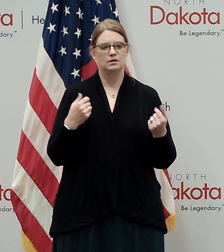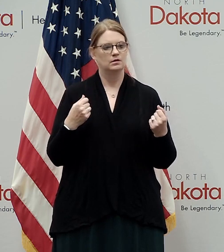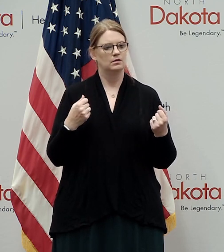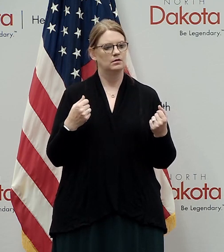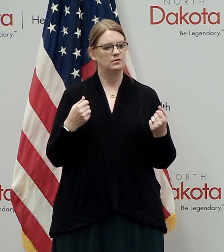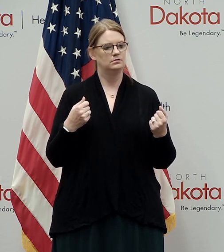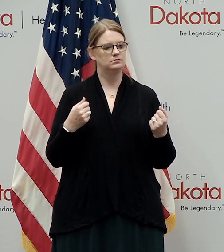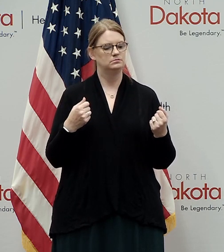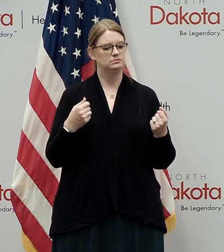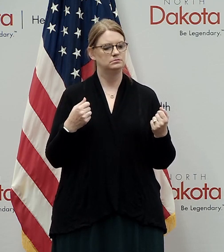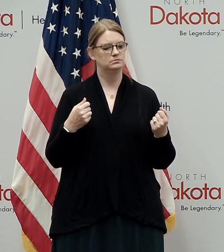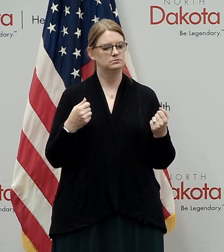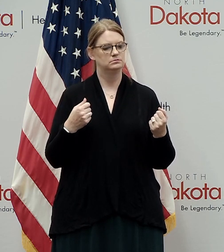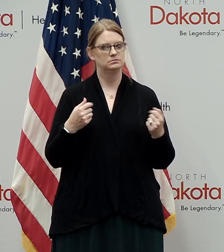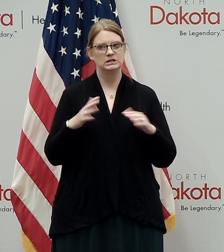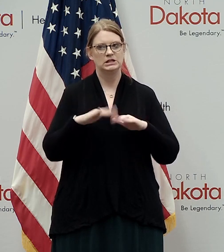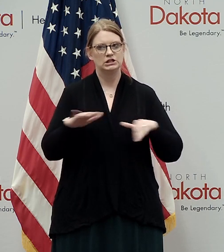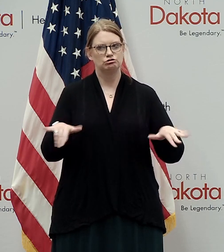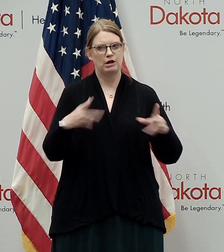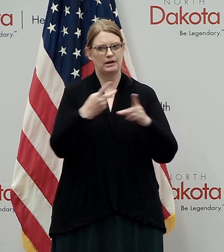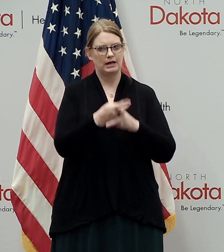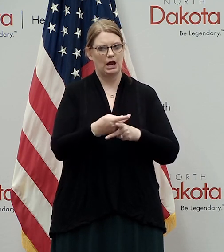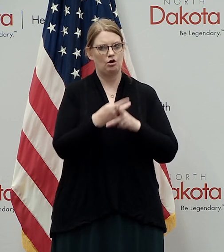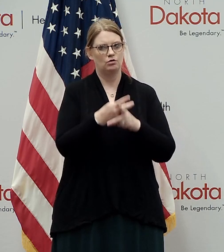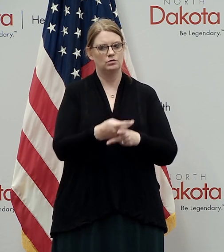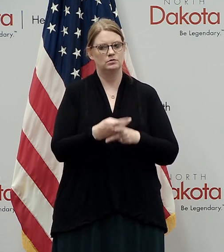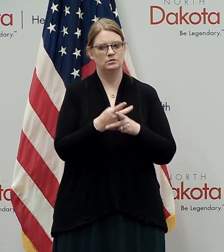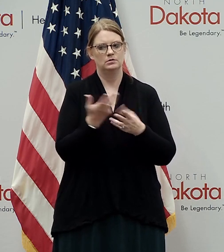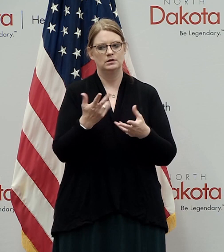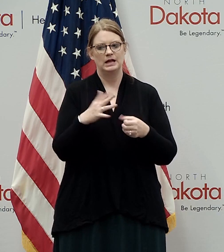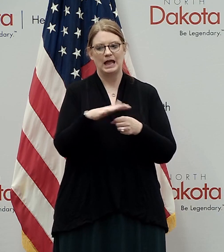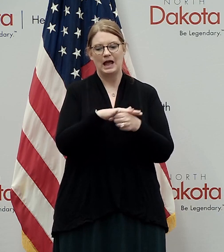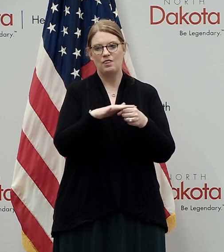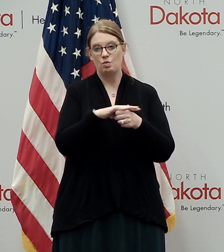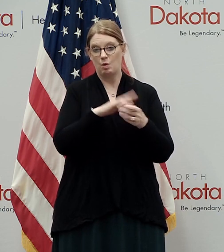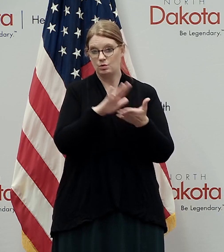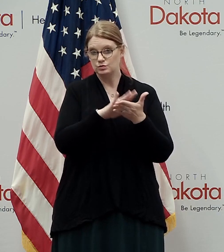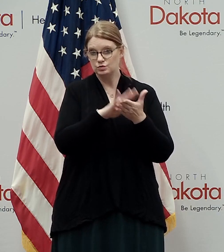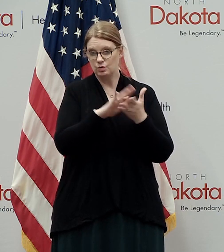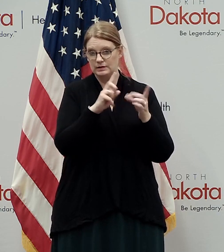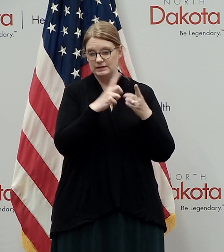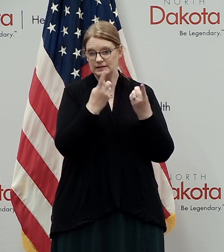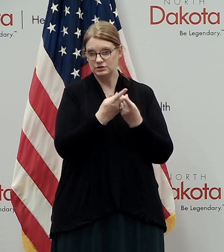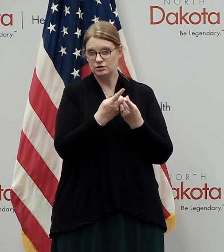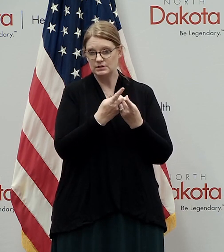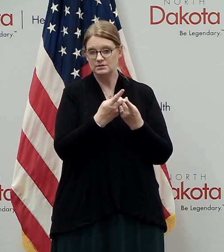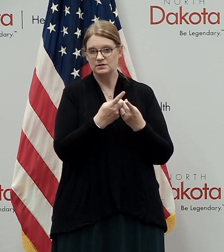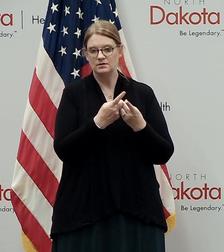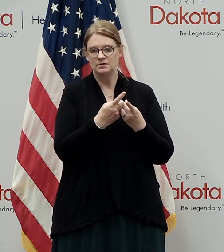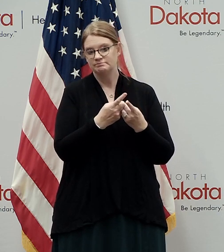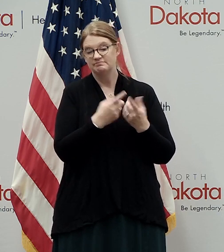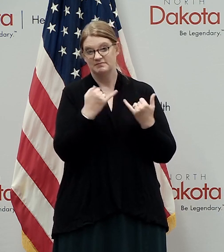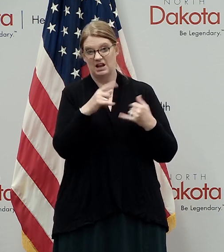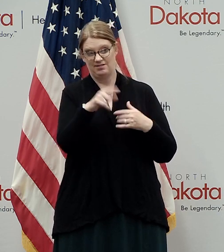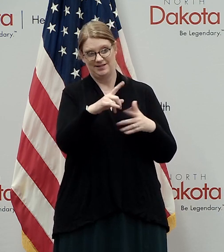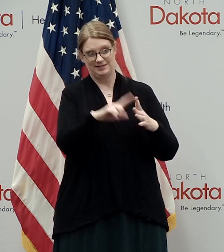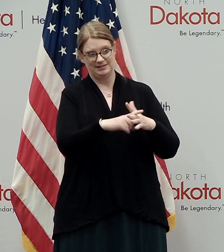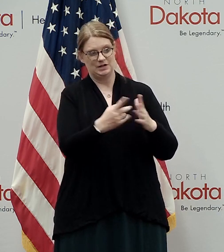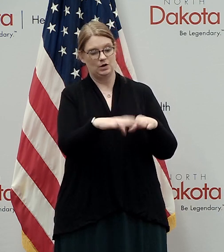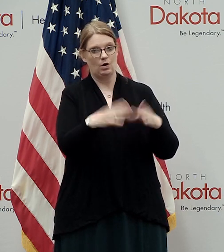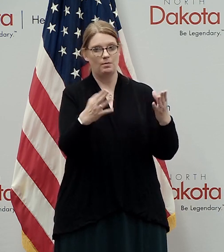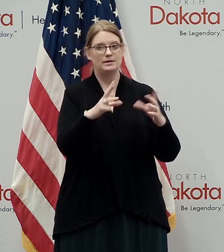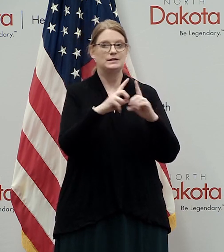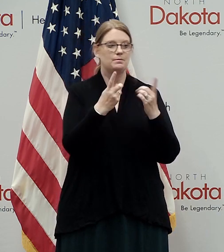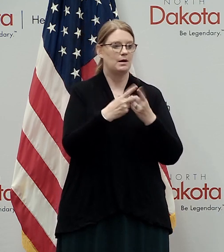the childcare, and local school districts as they work to restart their schools and communities. Department of